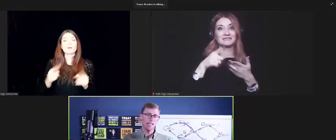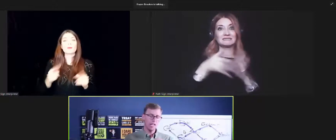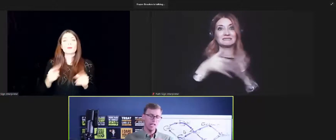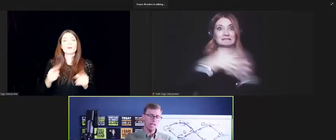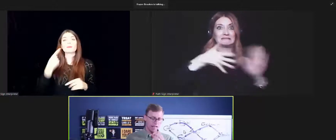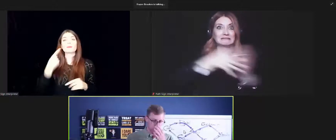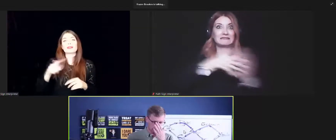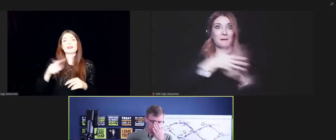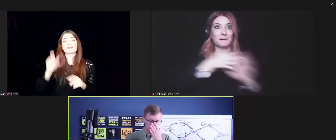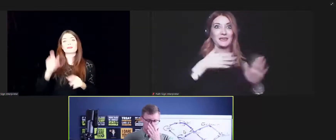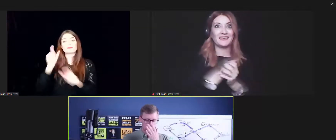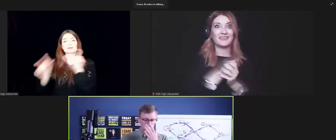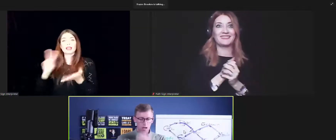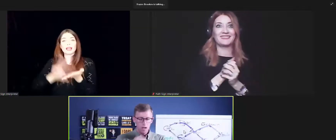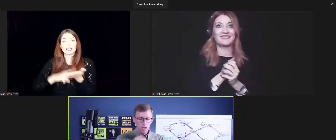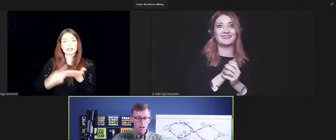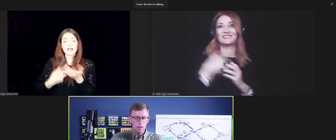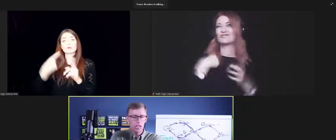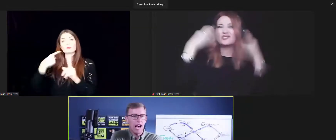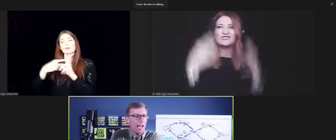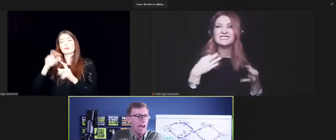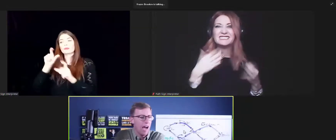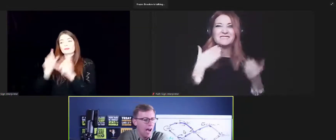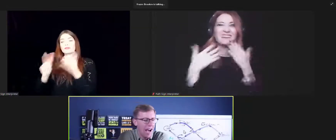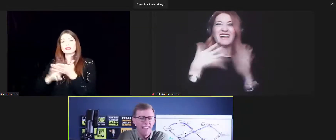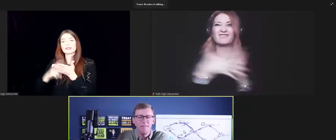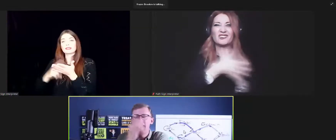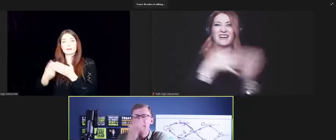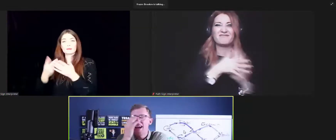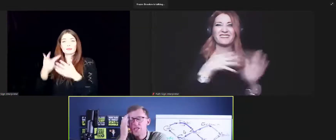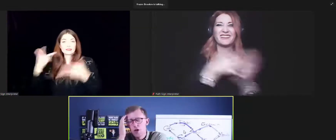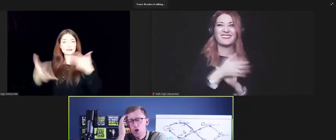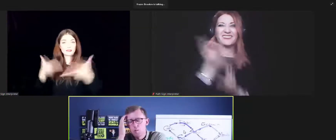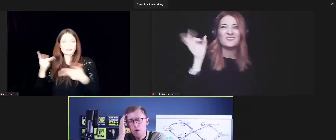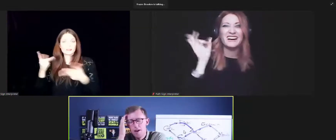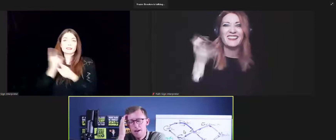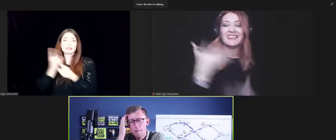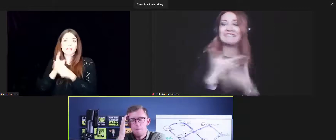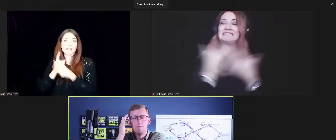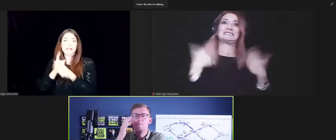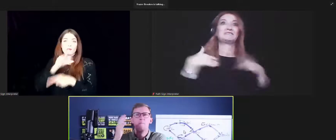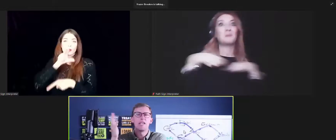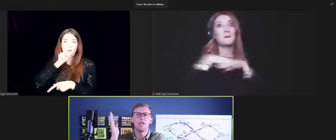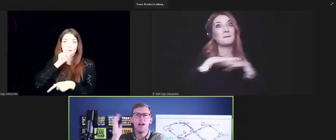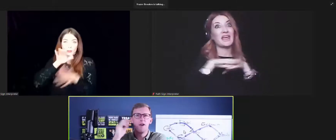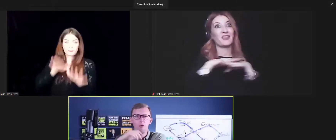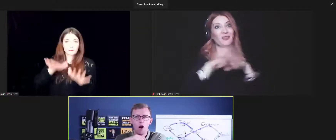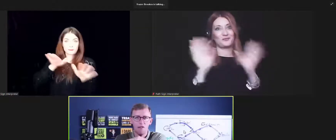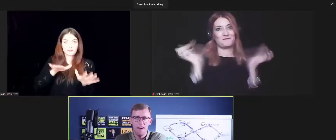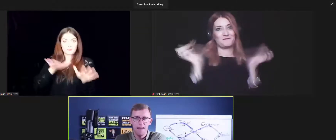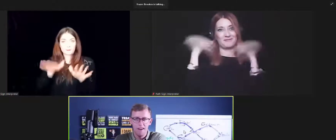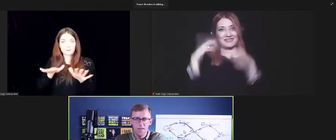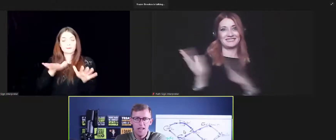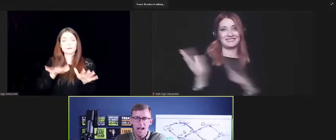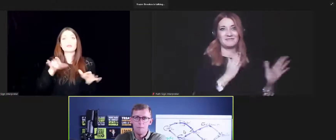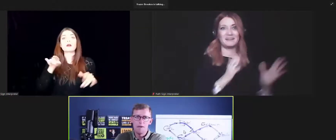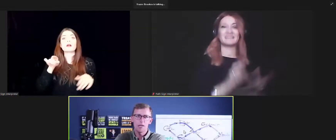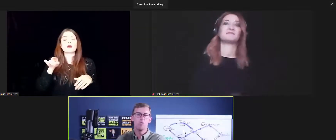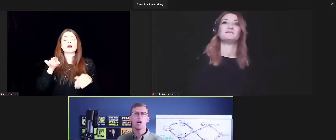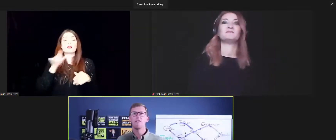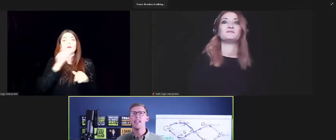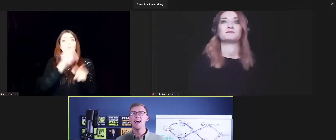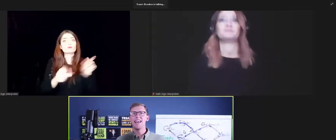tell you this. There was a guy, I forget his initials, but Mr. Rockefeller. And